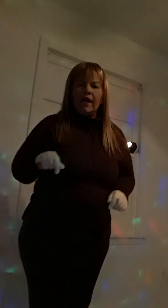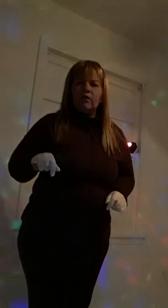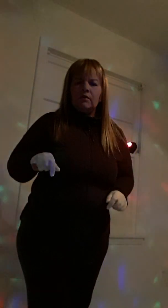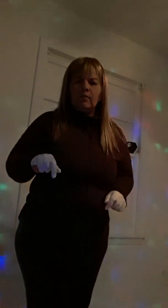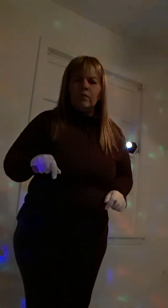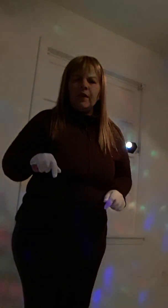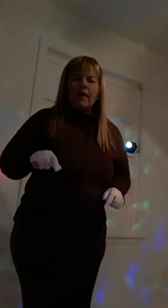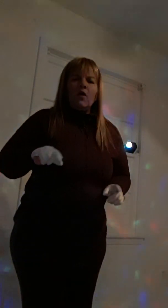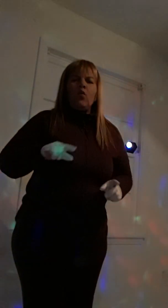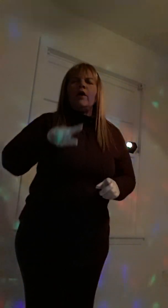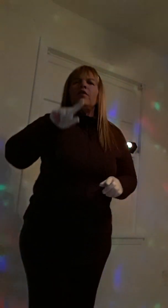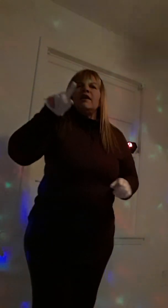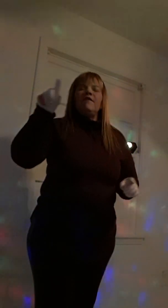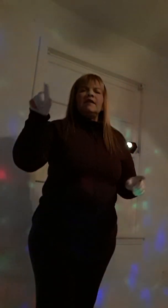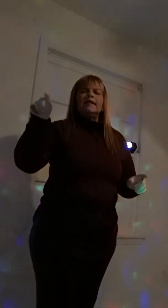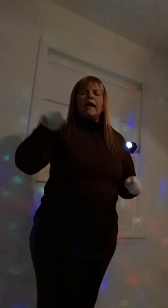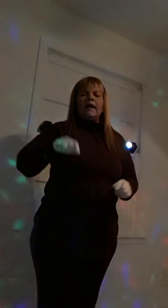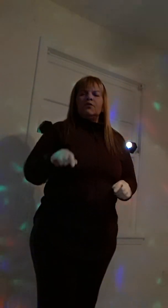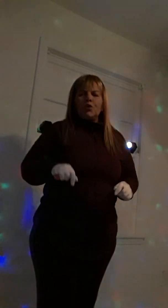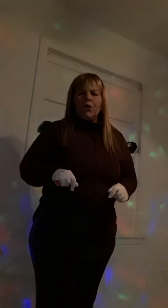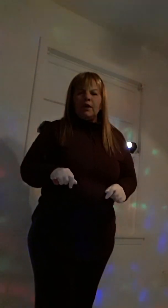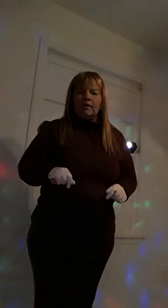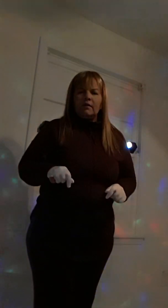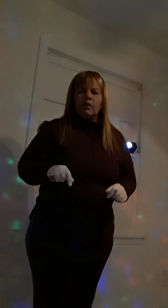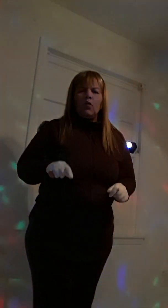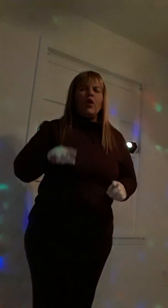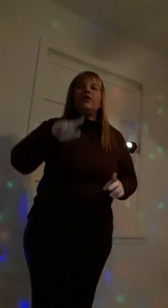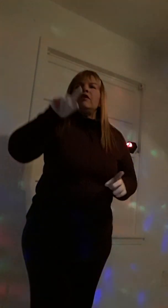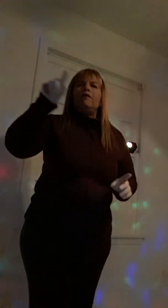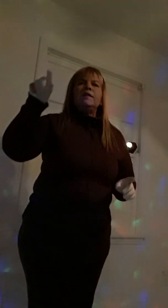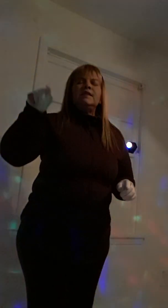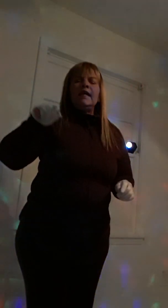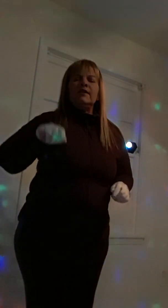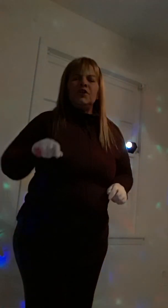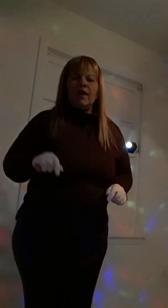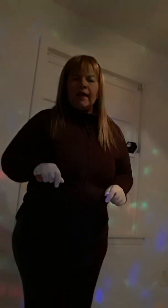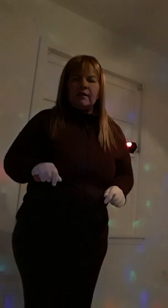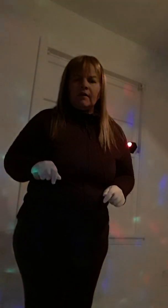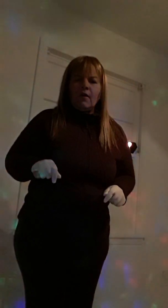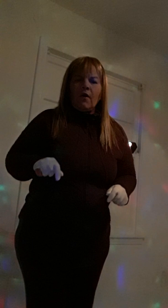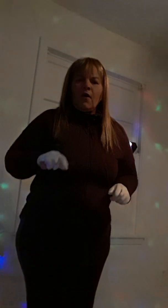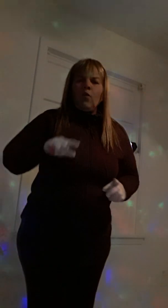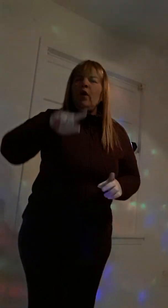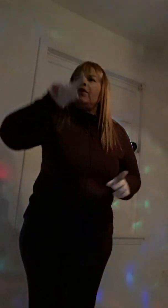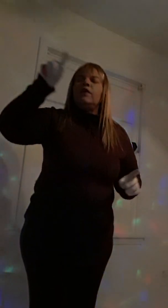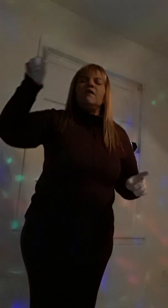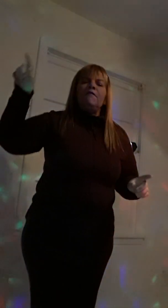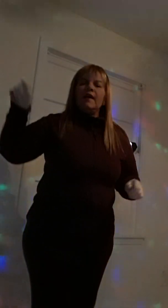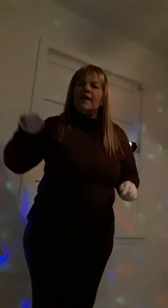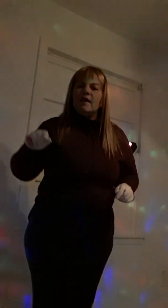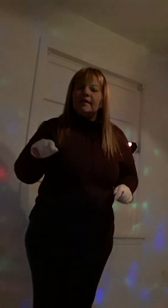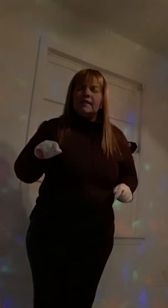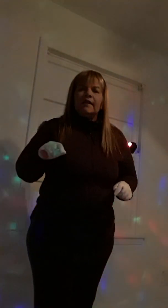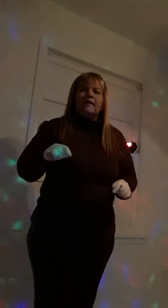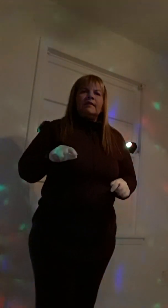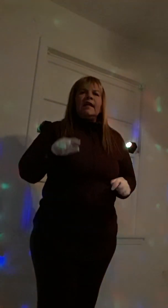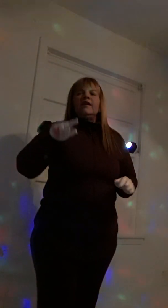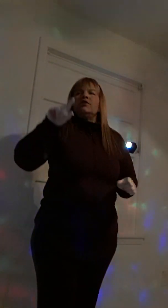channel, whether if it's the Android, whether if it's the internet, whether if it's the little